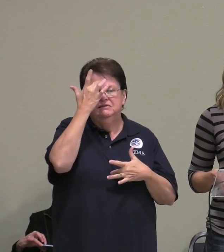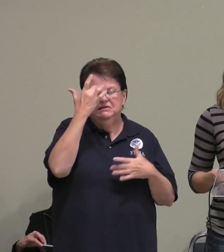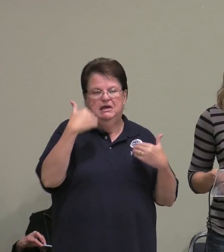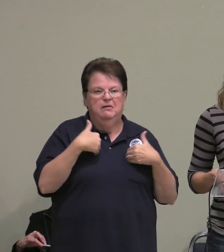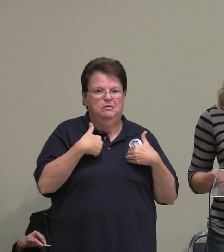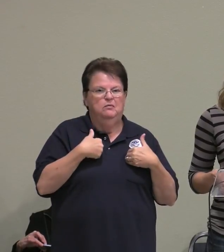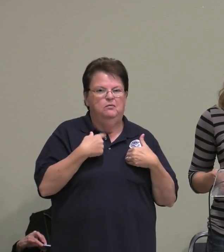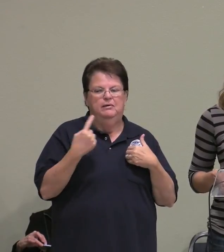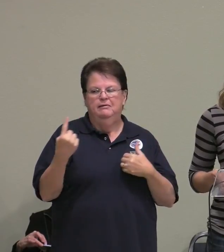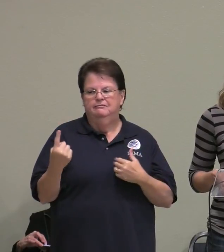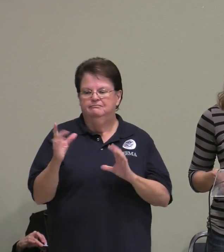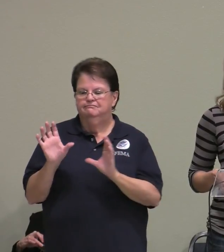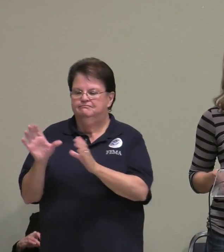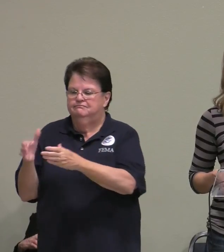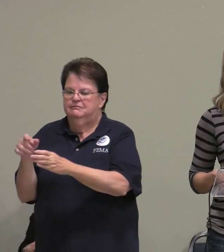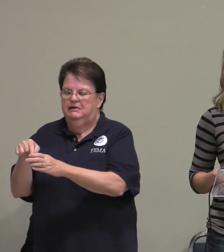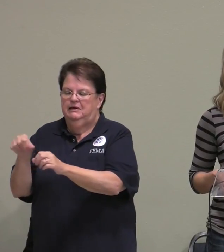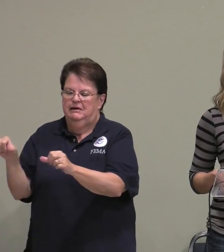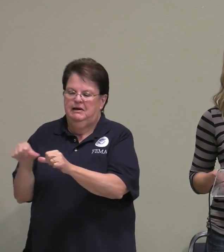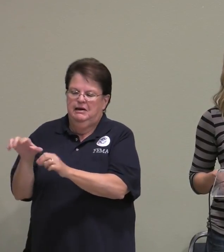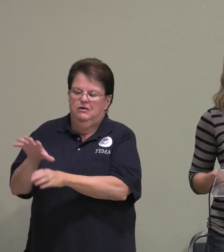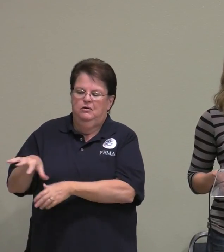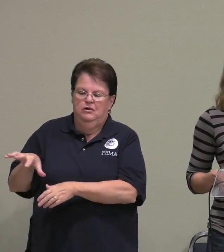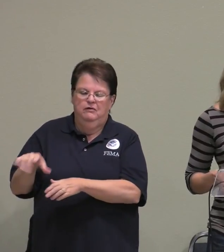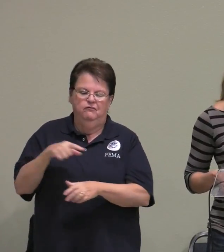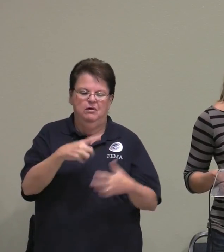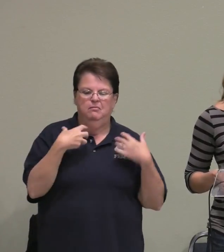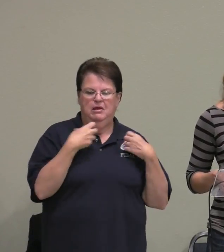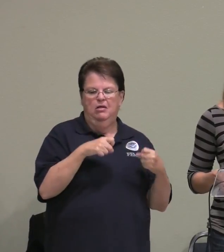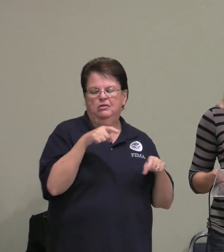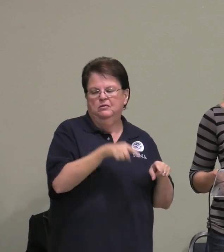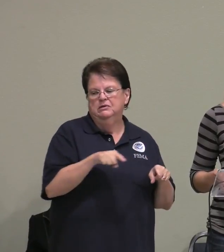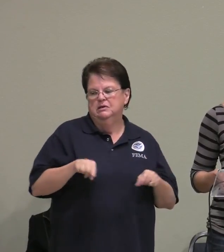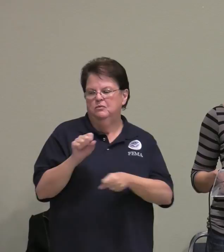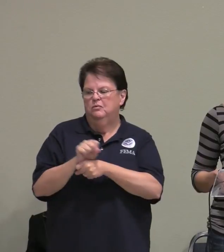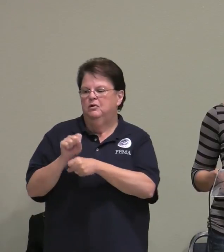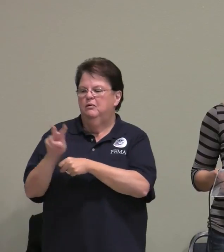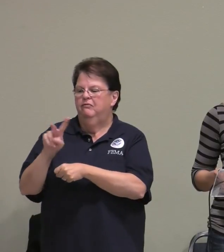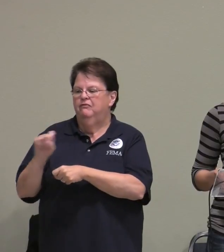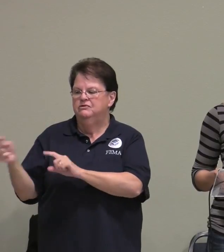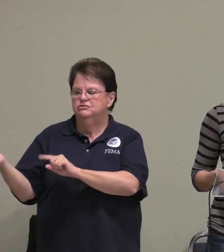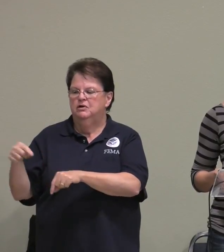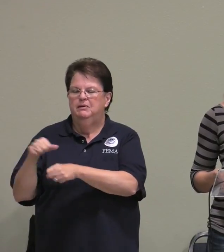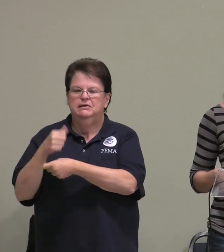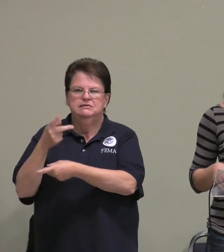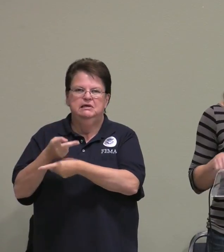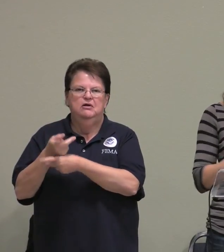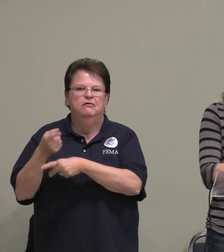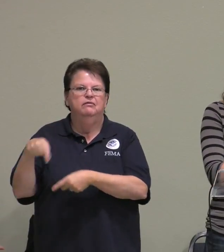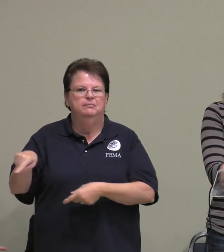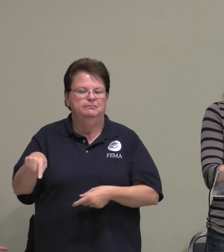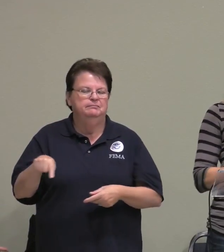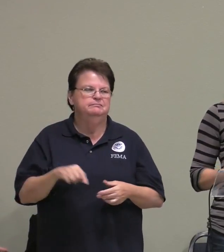we isolate them in separate areas from the well animals and we work with veterinarians to come in and care for them.